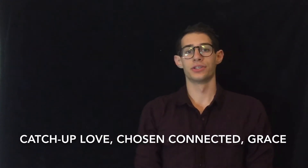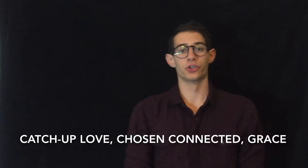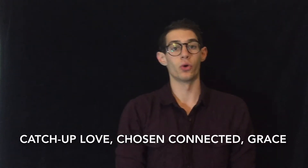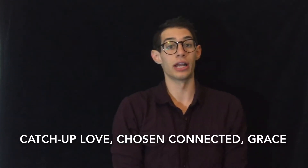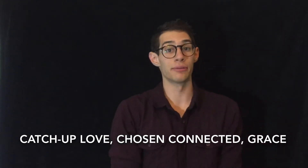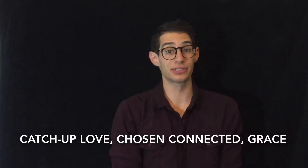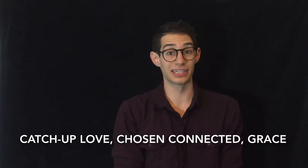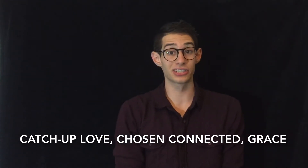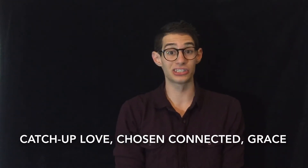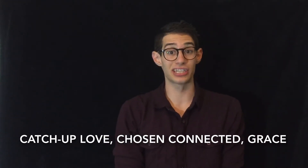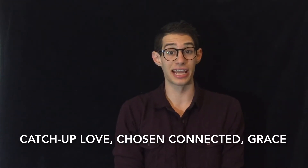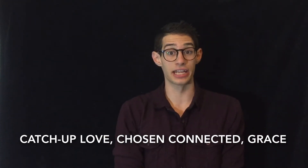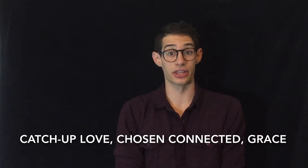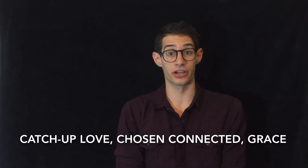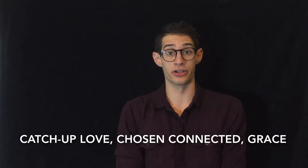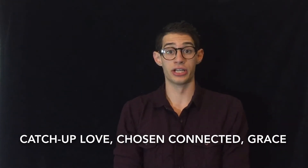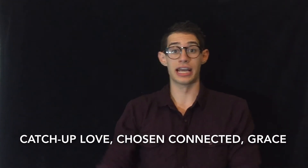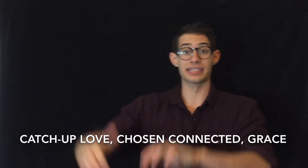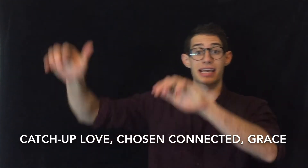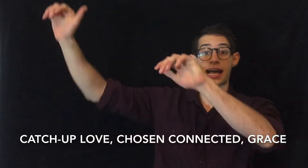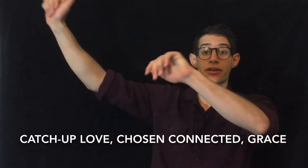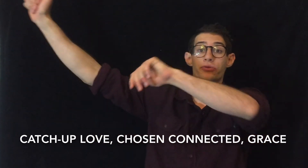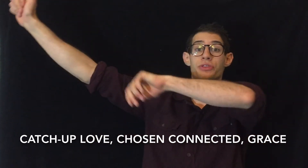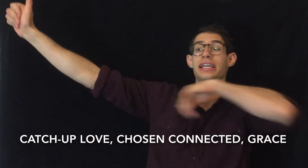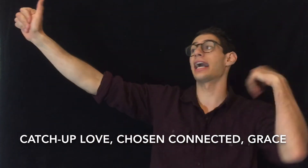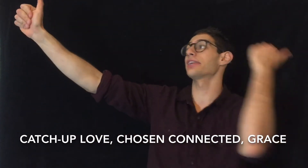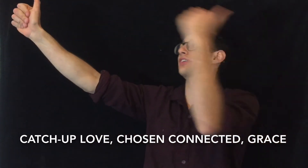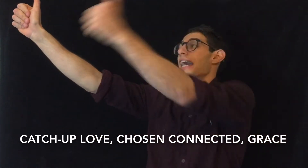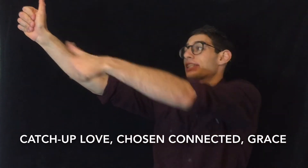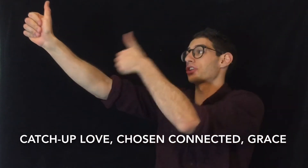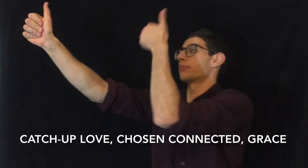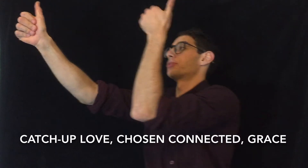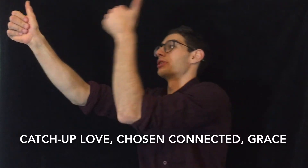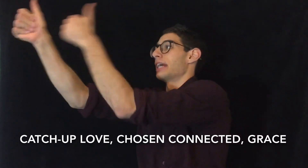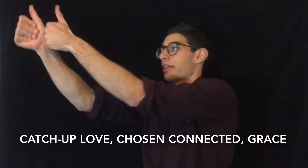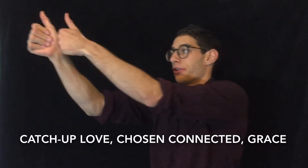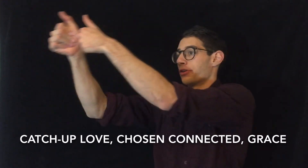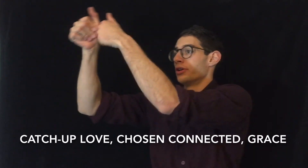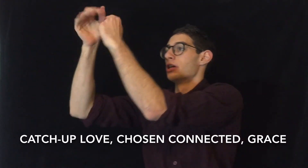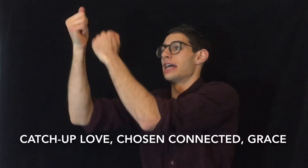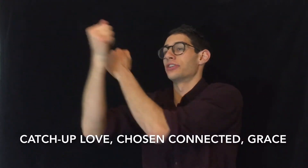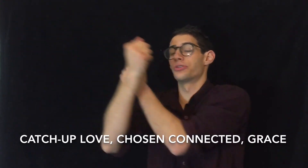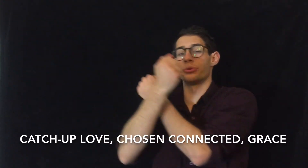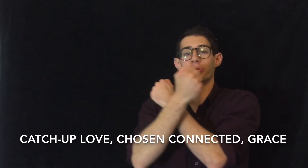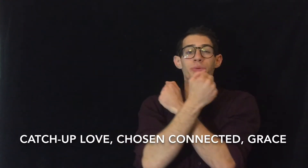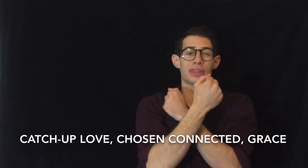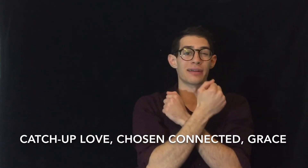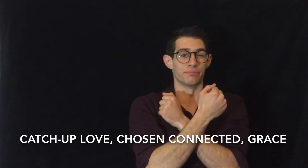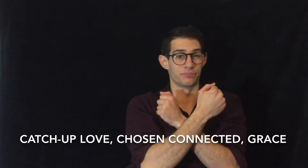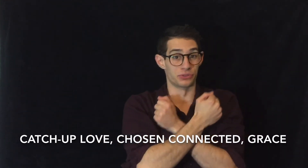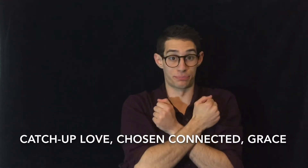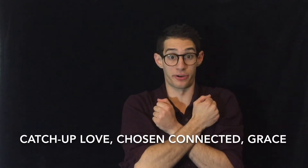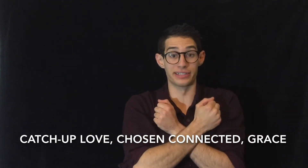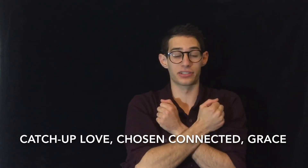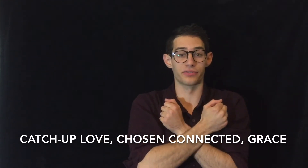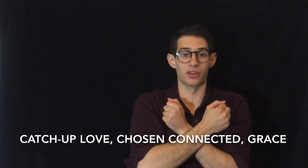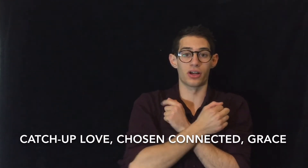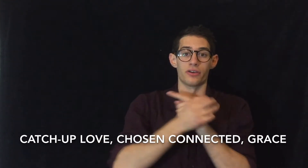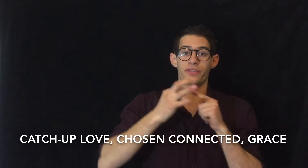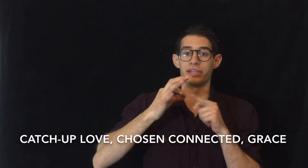So what I'm essentially saying there is that they kind of catch up together into that brace of love that